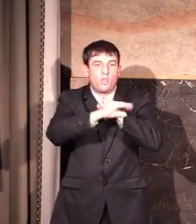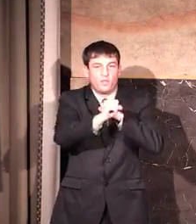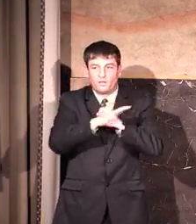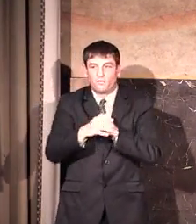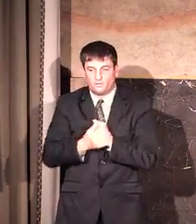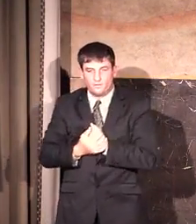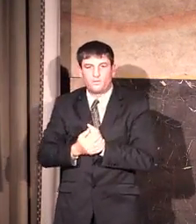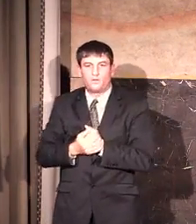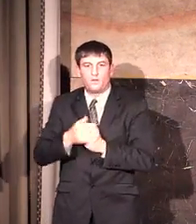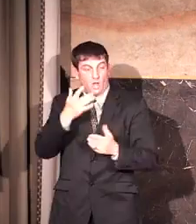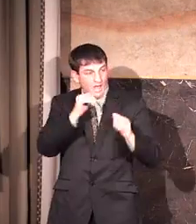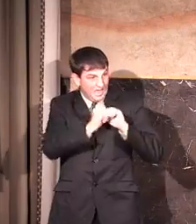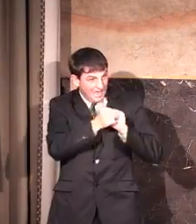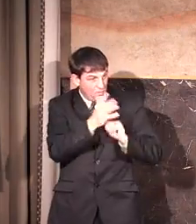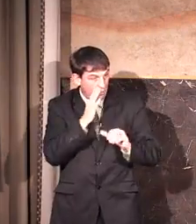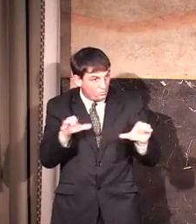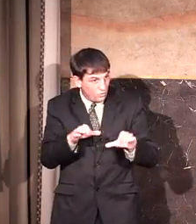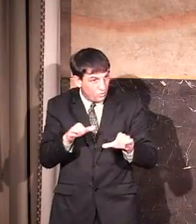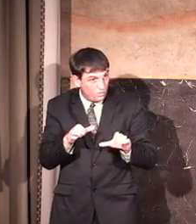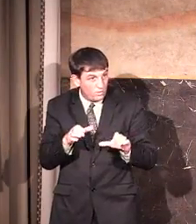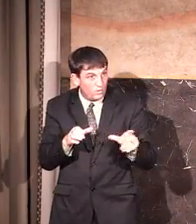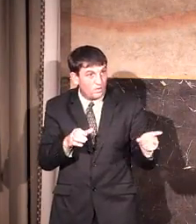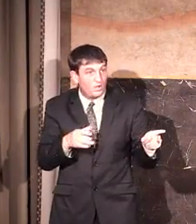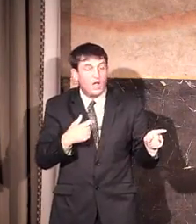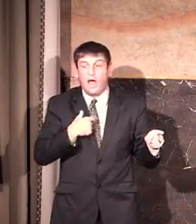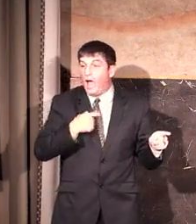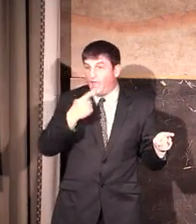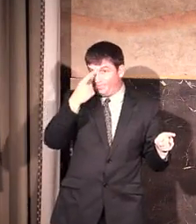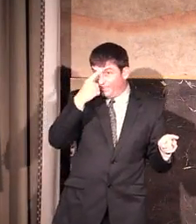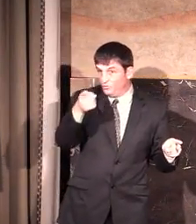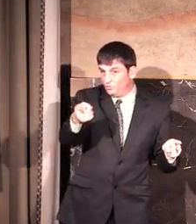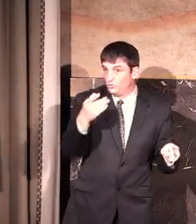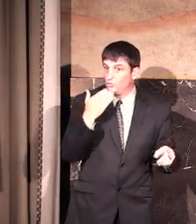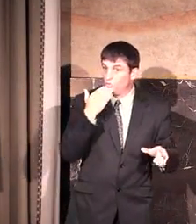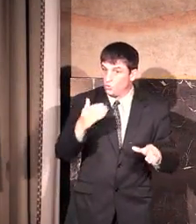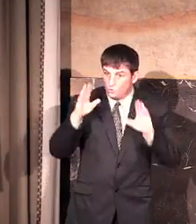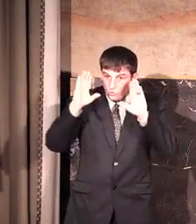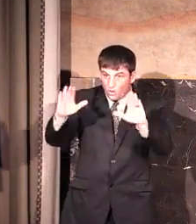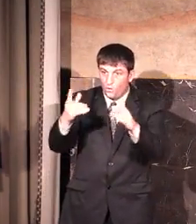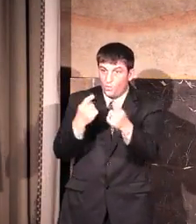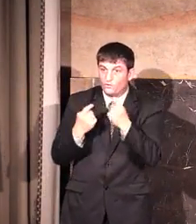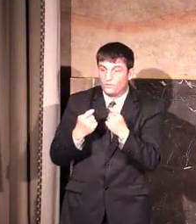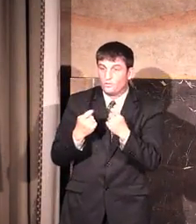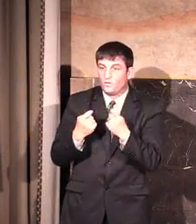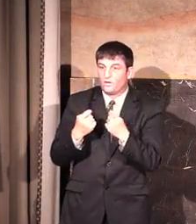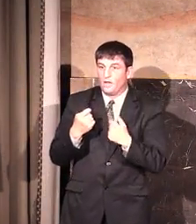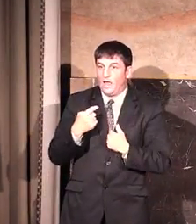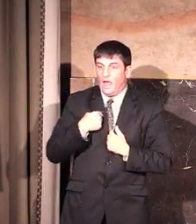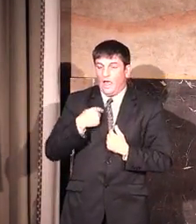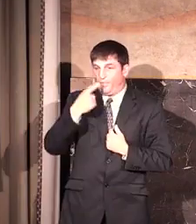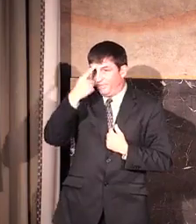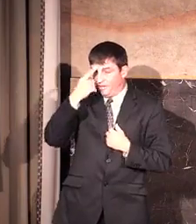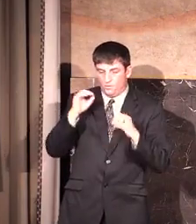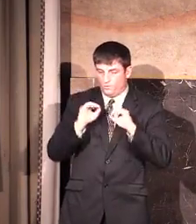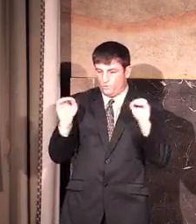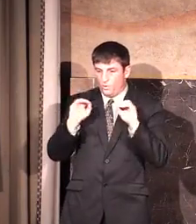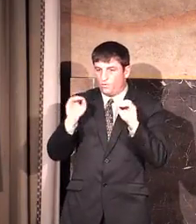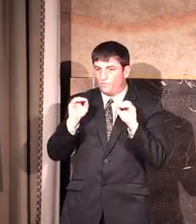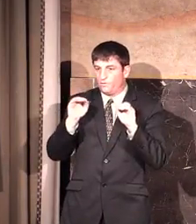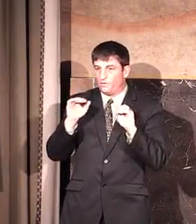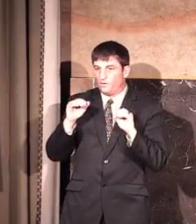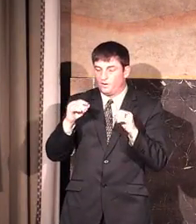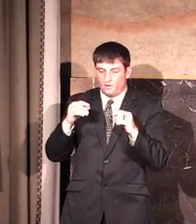tracer? Yeah, and so I think that's a great question. I think right now I don't believe there's going to be anything that says you're a